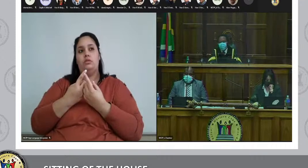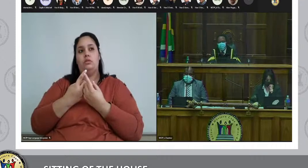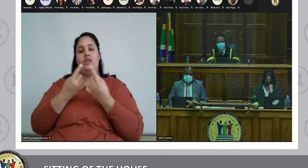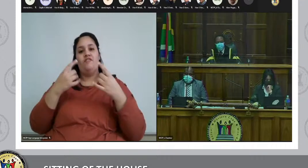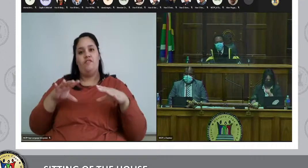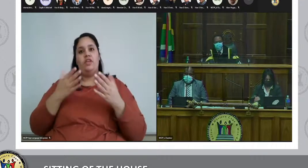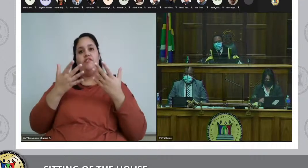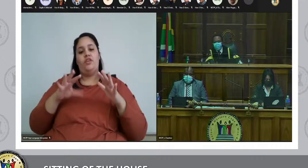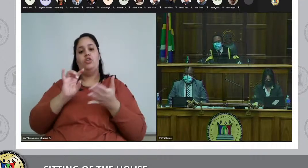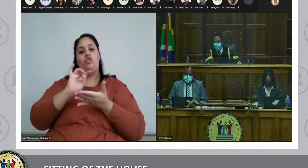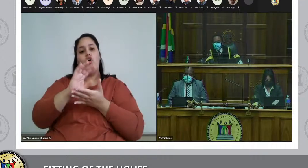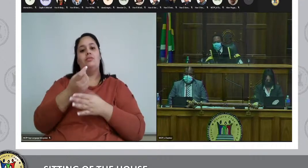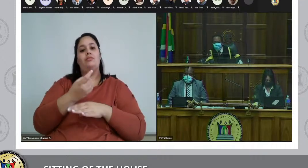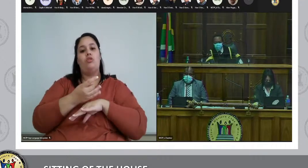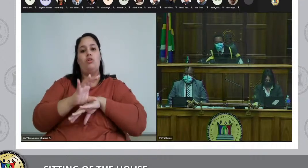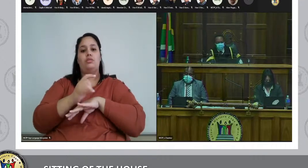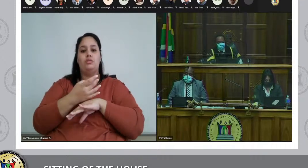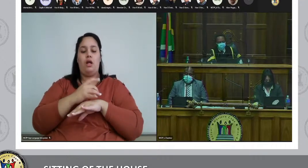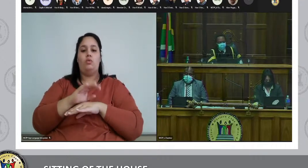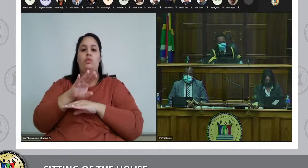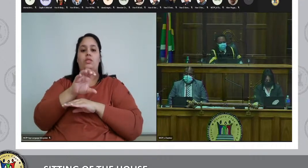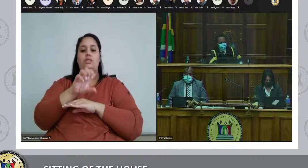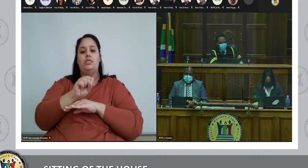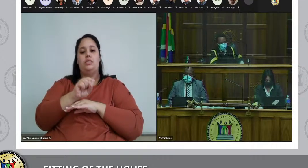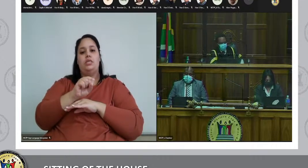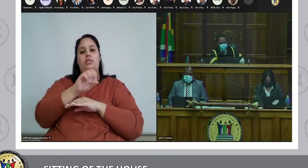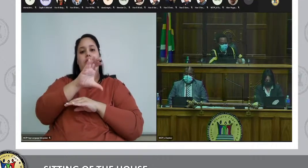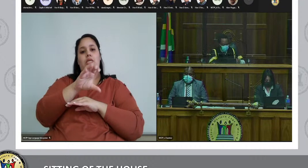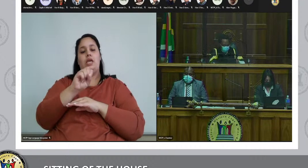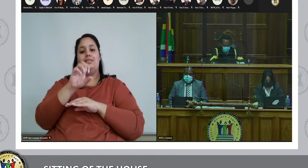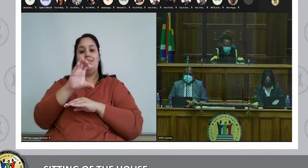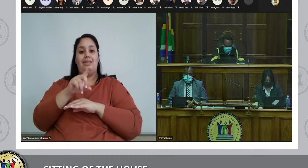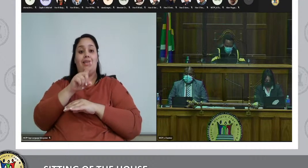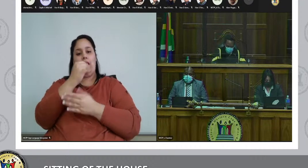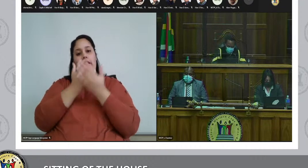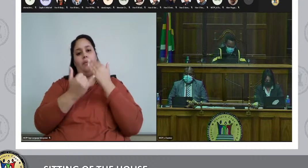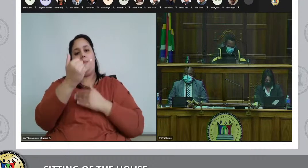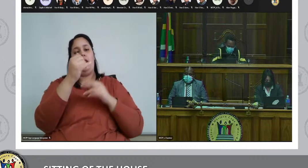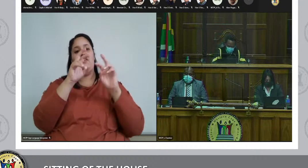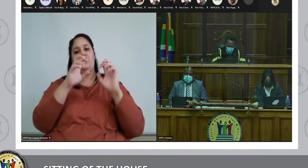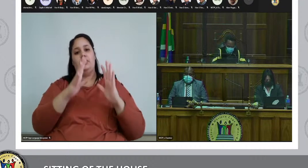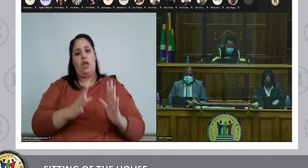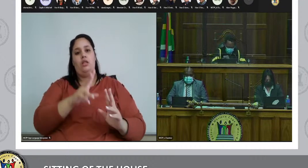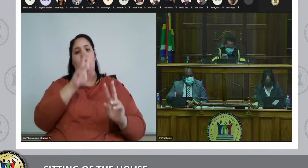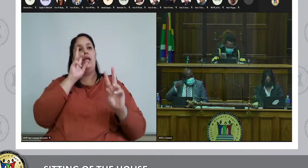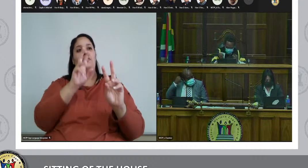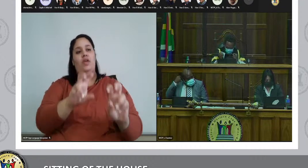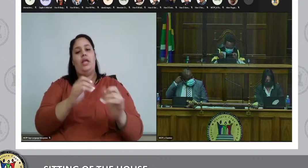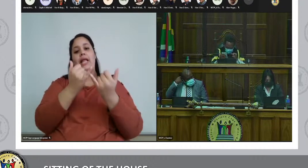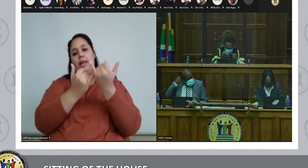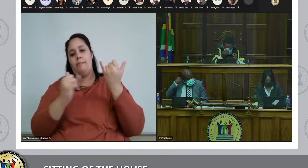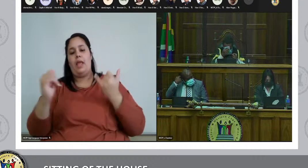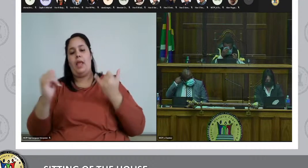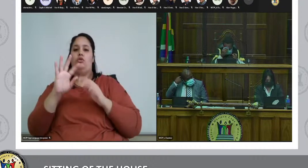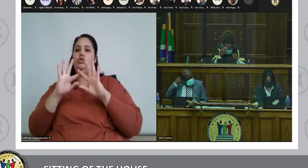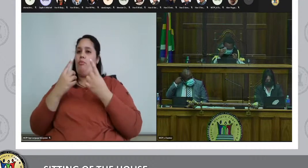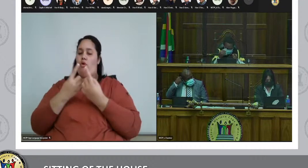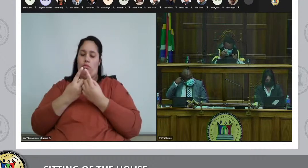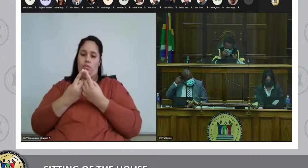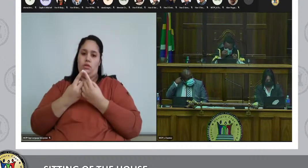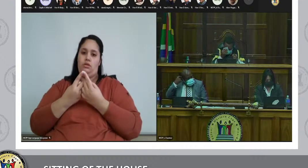consulted CSC, which is an independent investigator investigating, that's independent to the department,